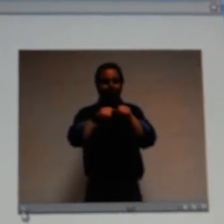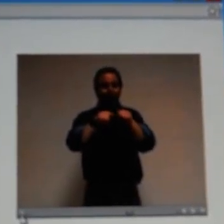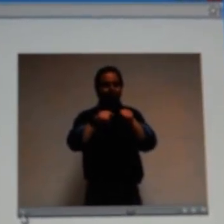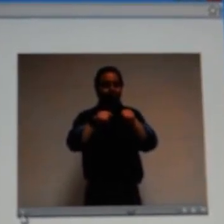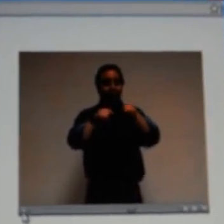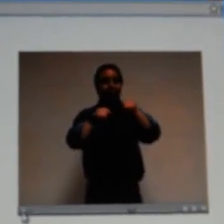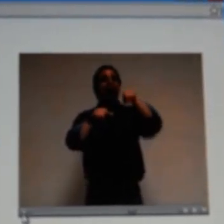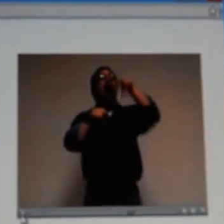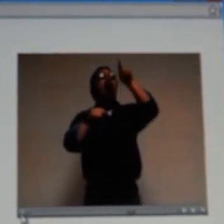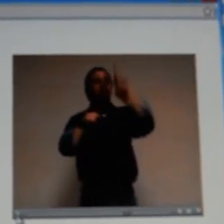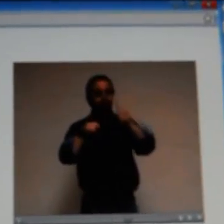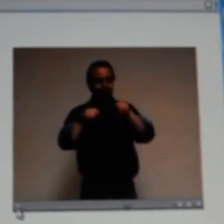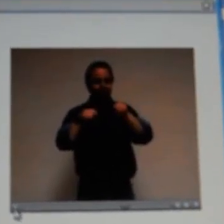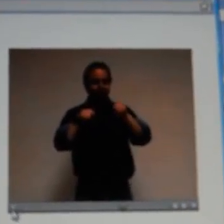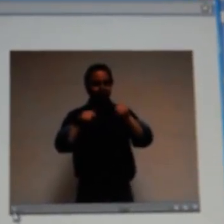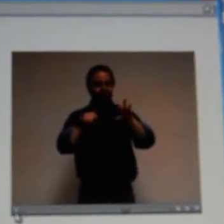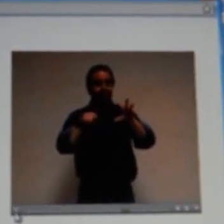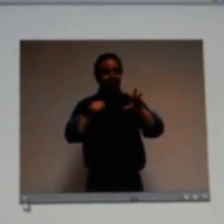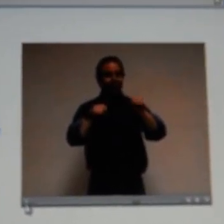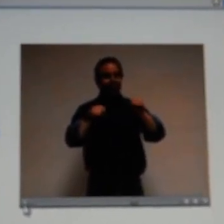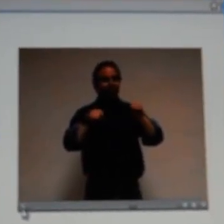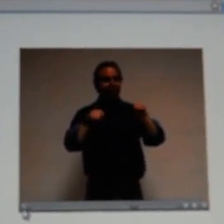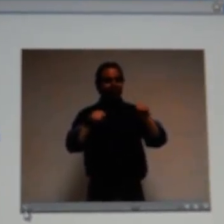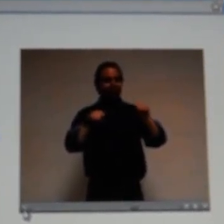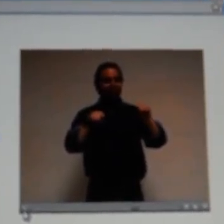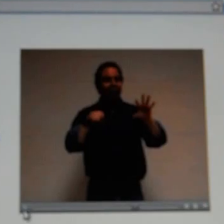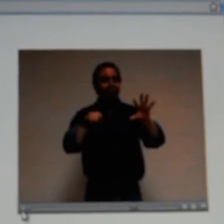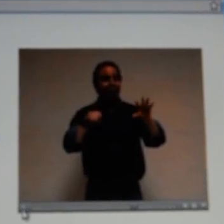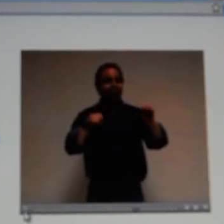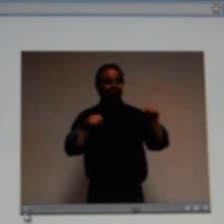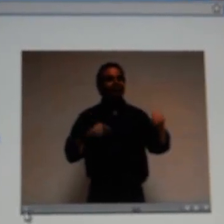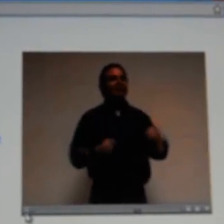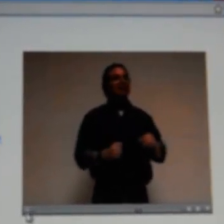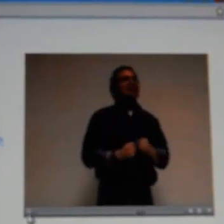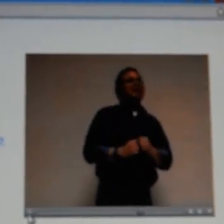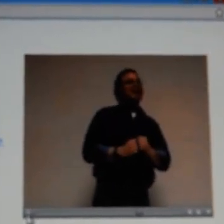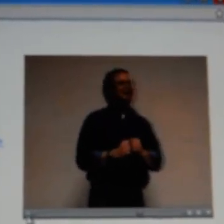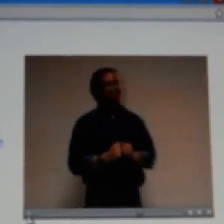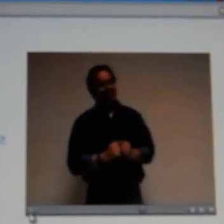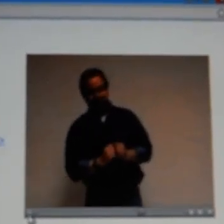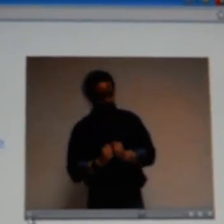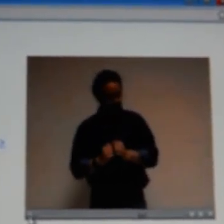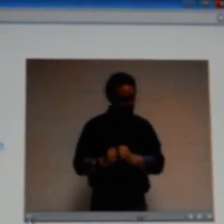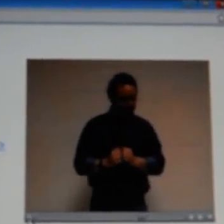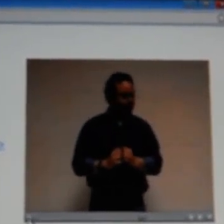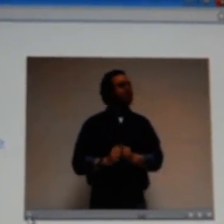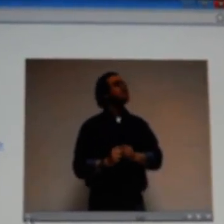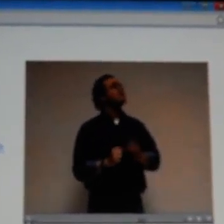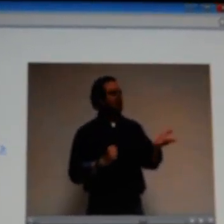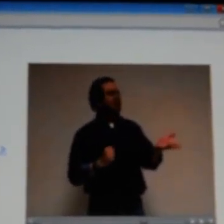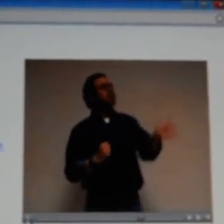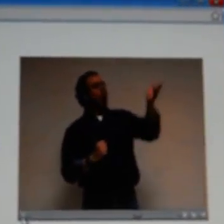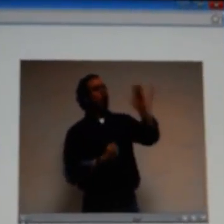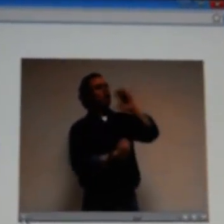the rock stuck in his arteries is attempting to get loosened so the oxygen-rich blood can push through.